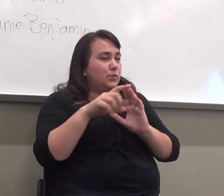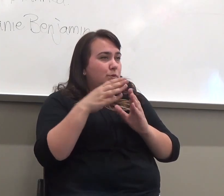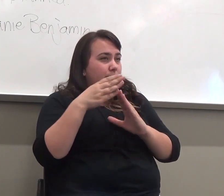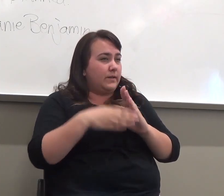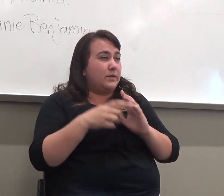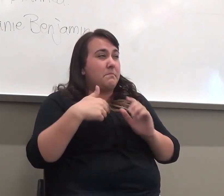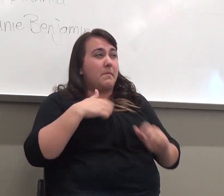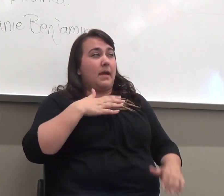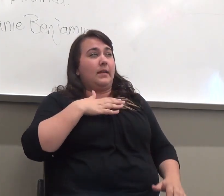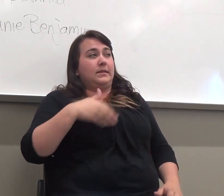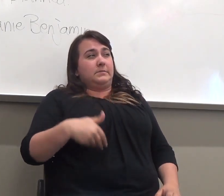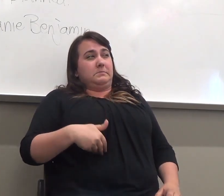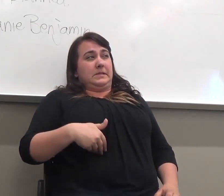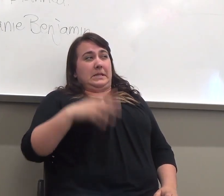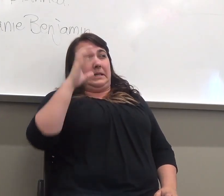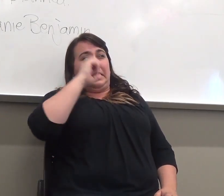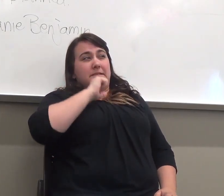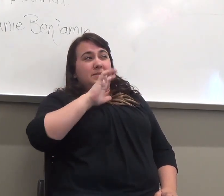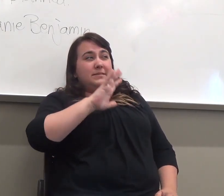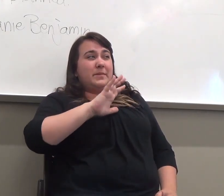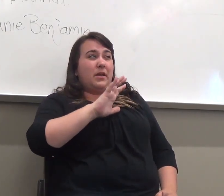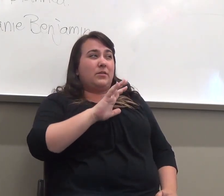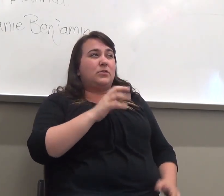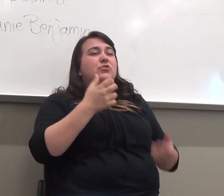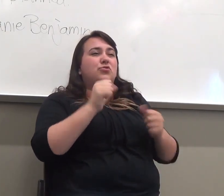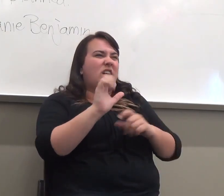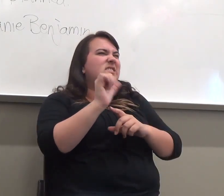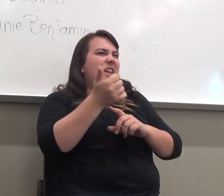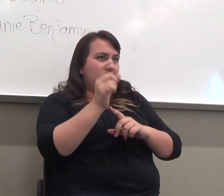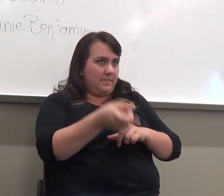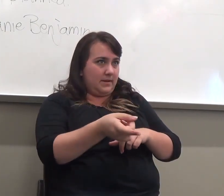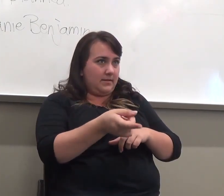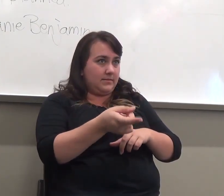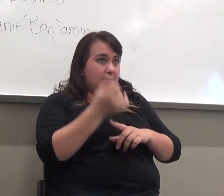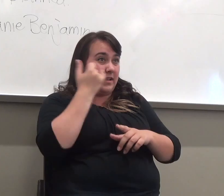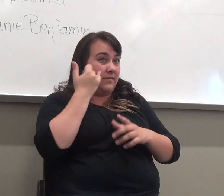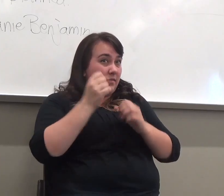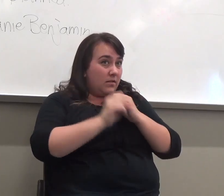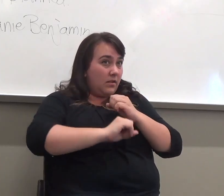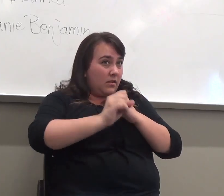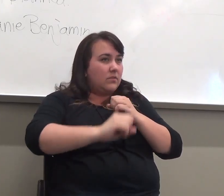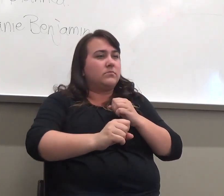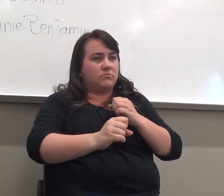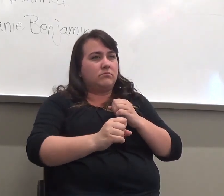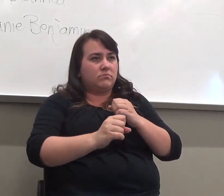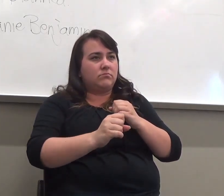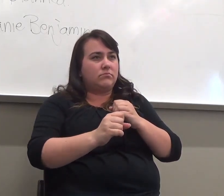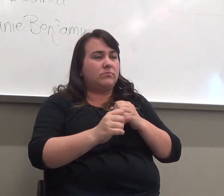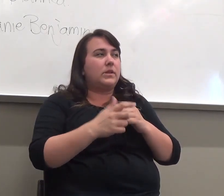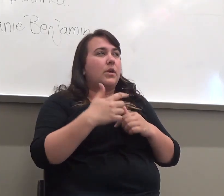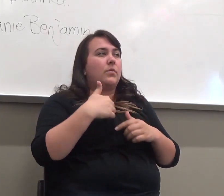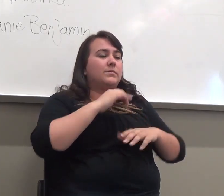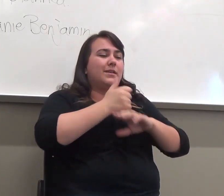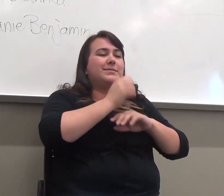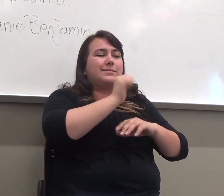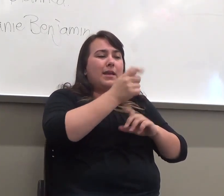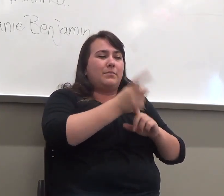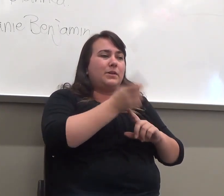guess is maybe 10, let's try my usual thing, 10 minutes to do the test and then 10 minutes for a break. But it may take you 15 minutes to do the